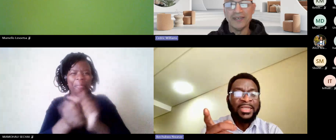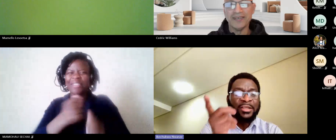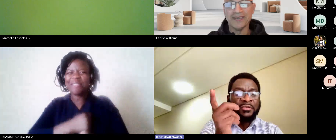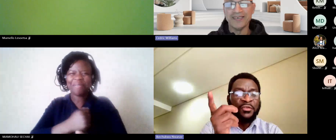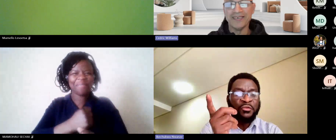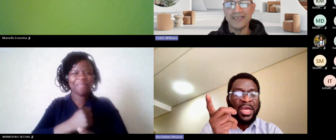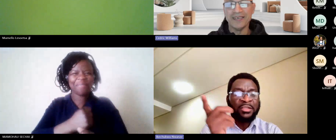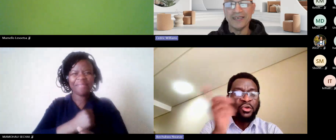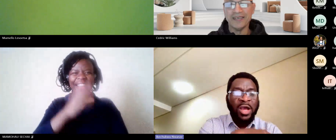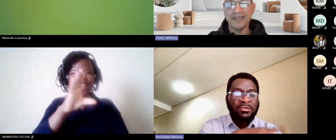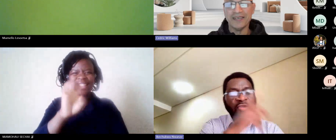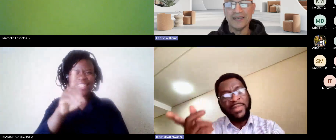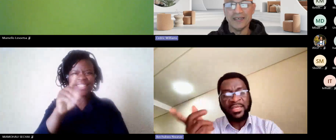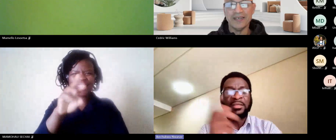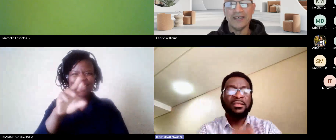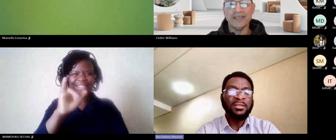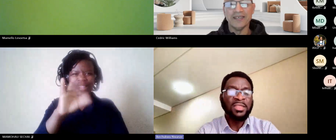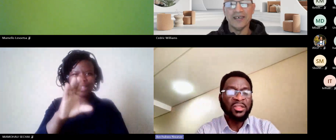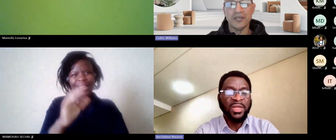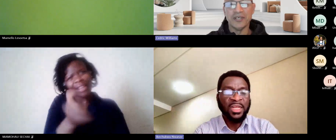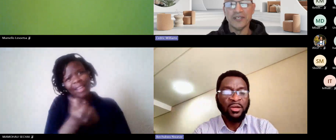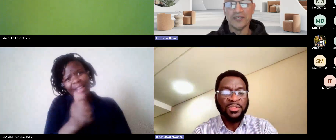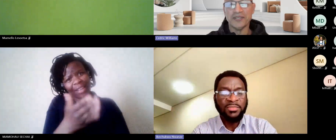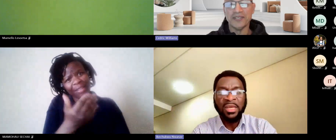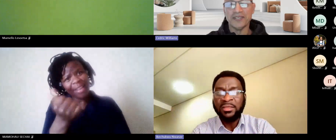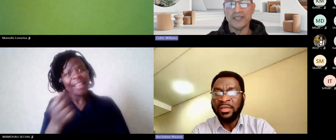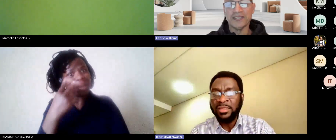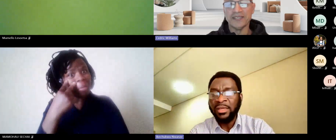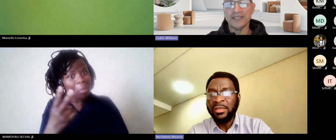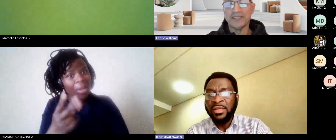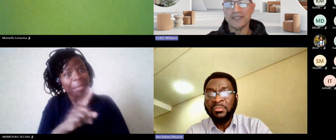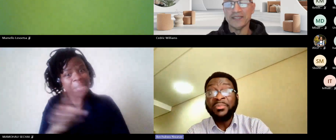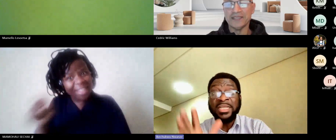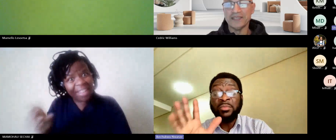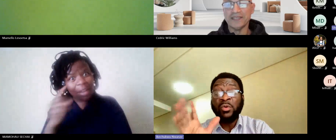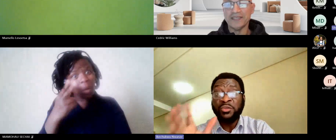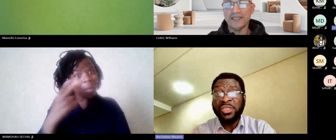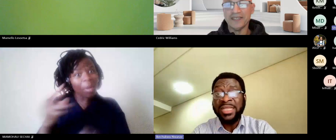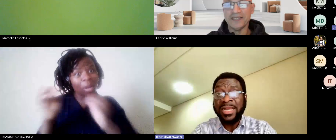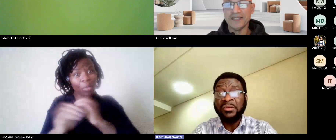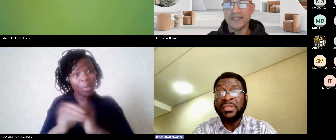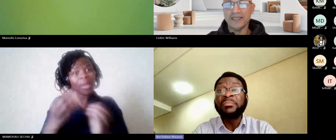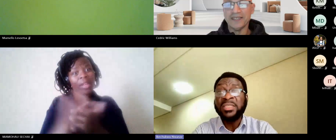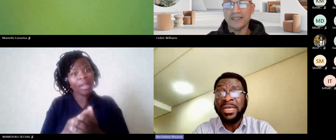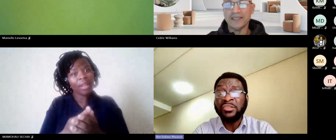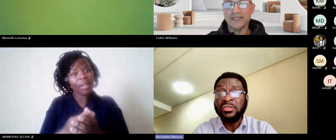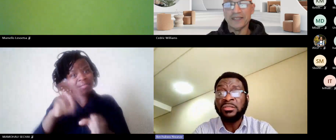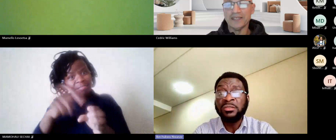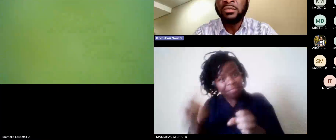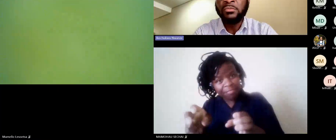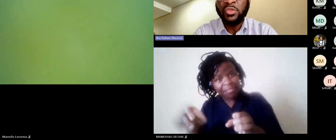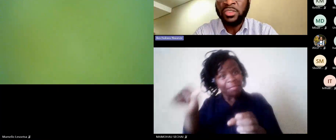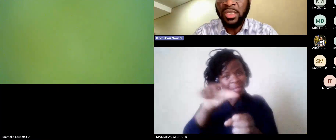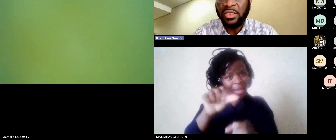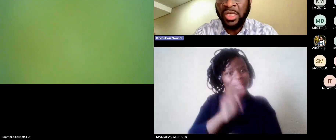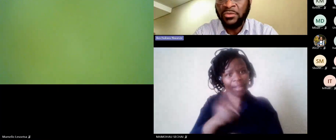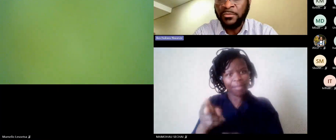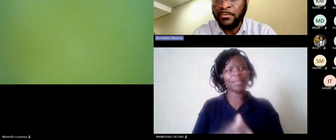Then if you can go out, come back in. Okay. That normally helps. Thanks. Yeah. But please, anybody, when you notice that kind of thing, please, yeah,